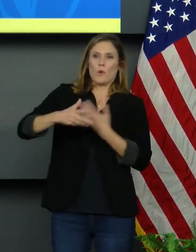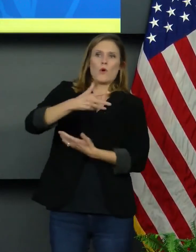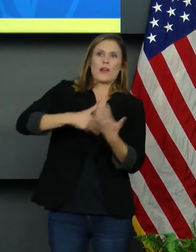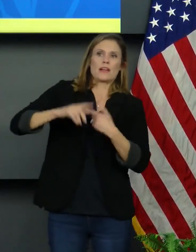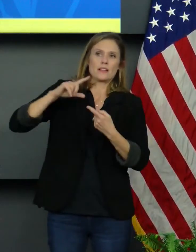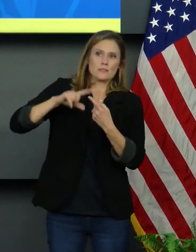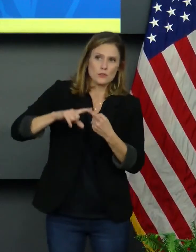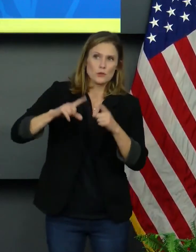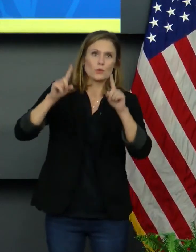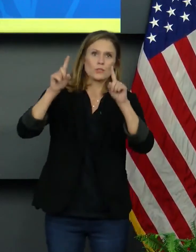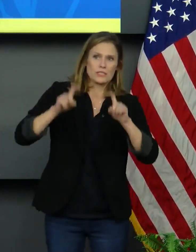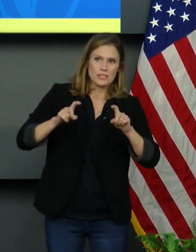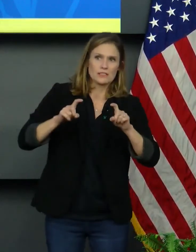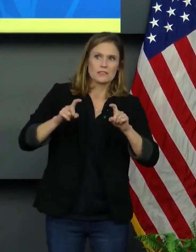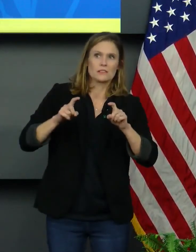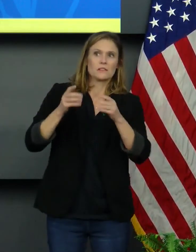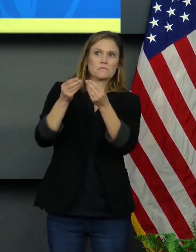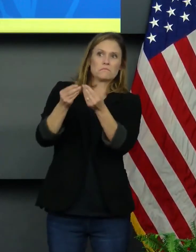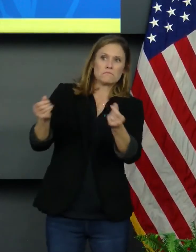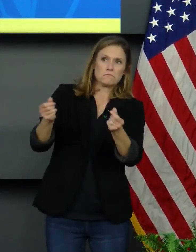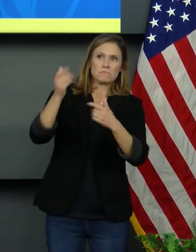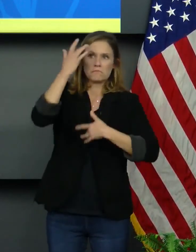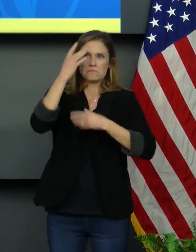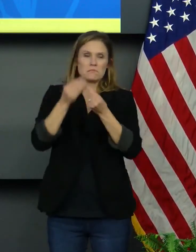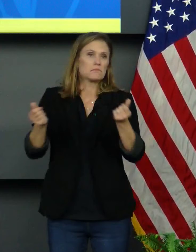we are tested and until we feel better.